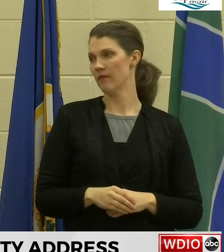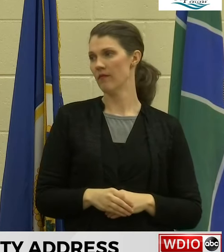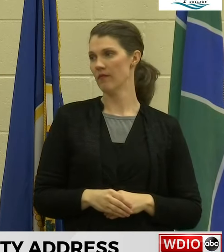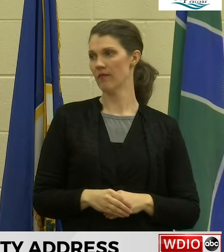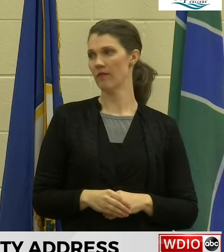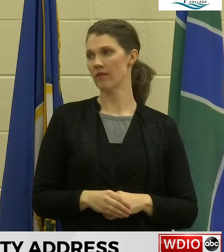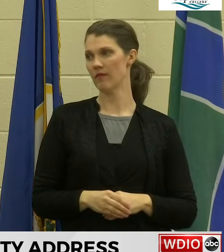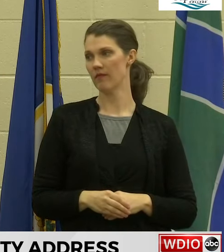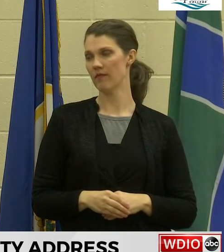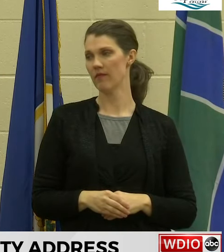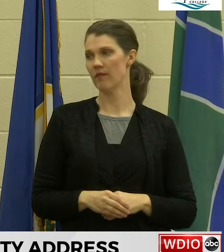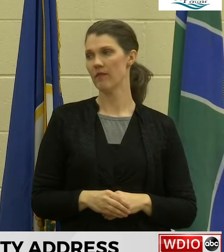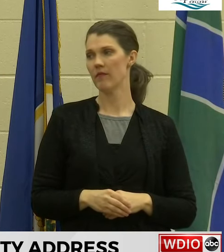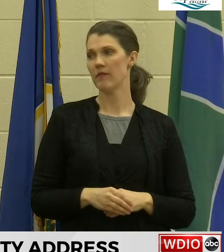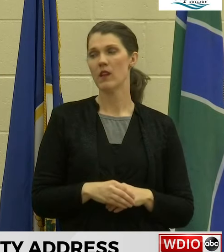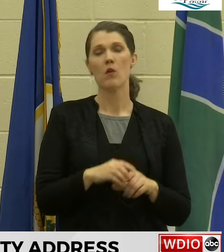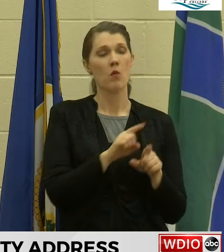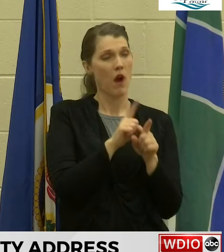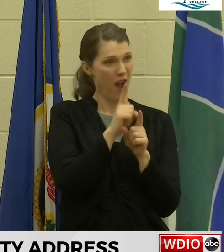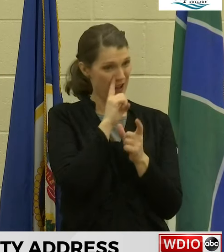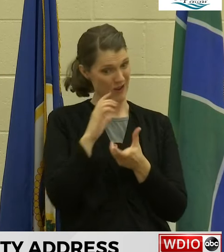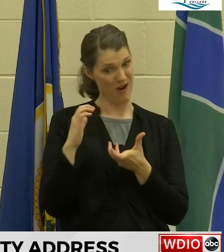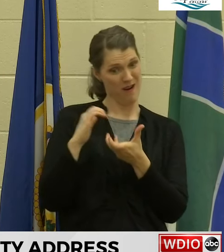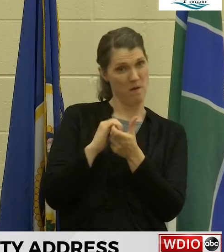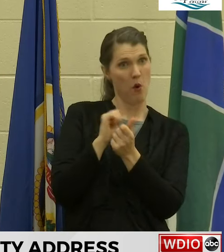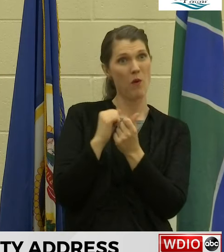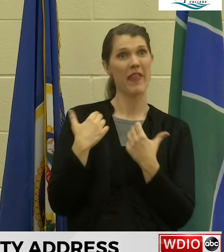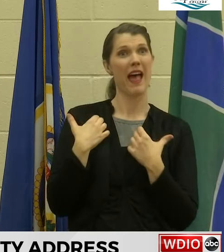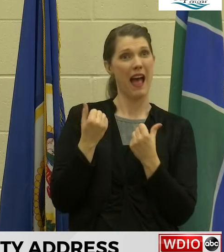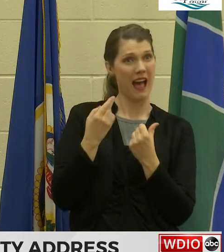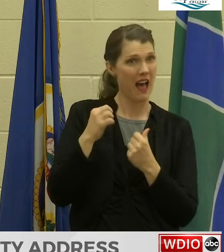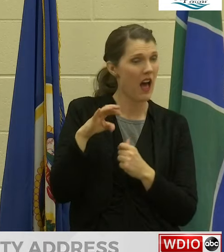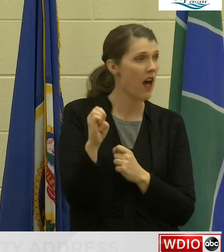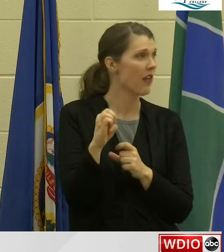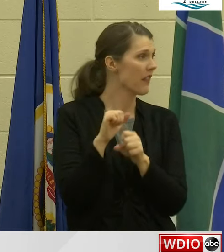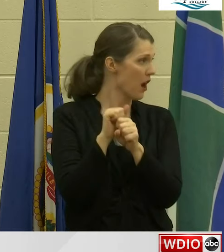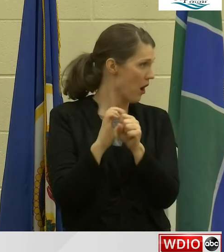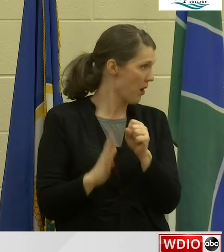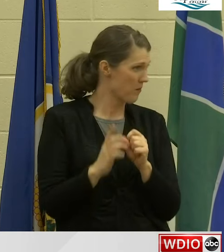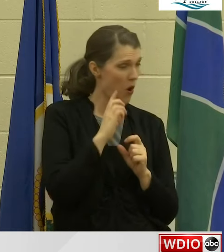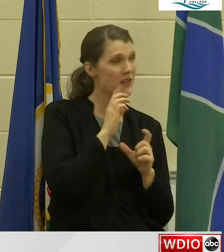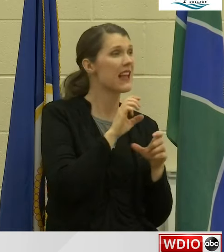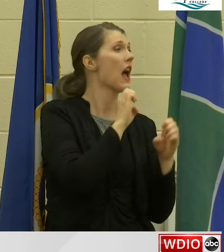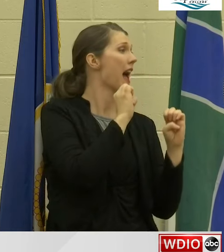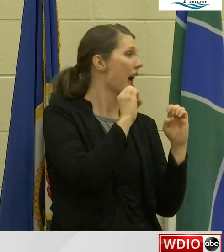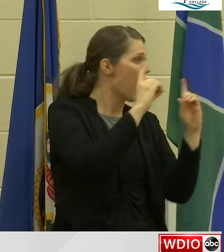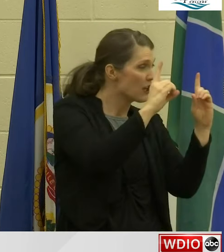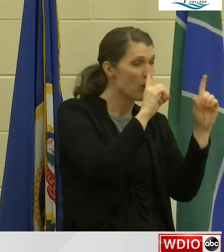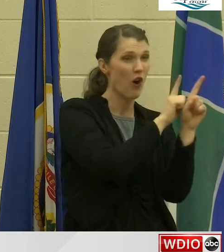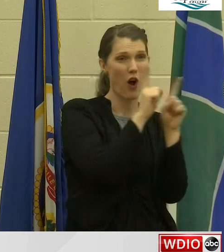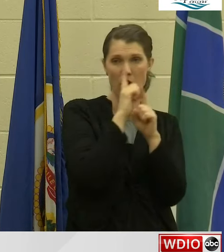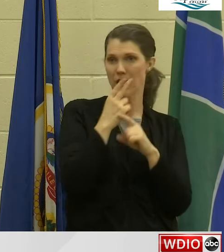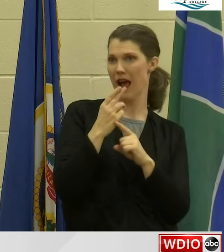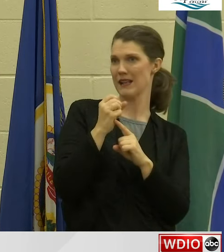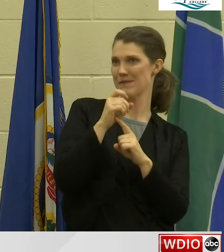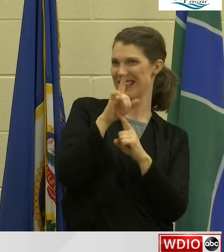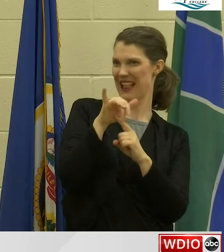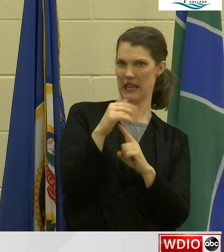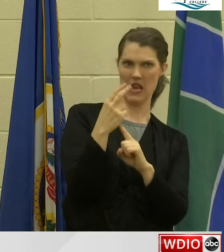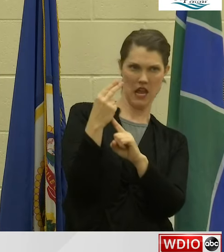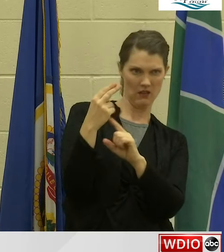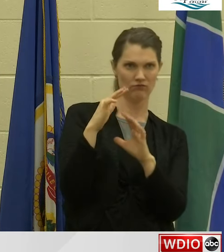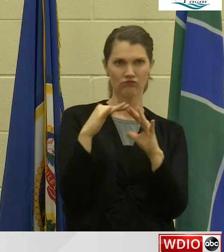community. We will partner with healthcare employers, educational institutions, and the hospitality industry to